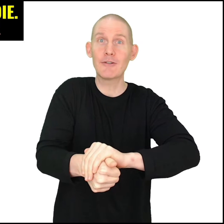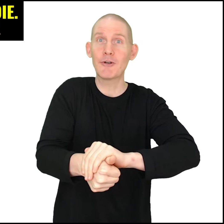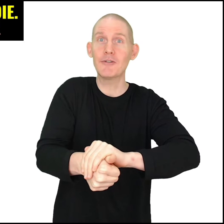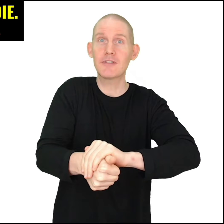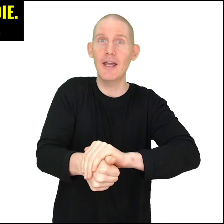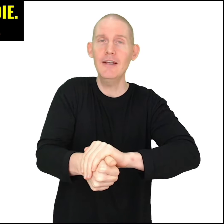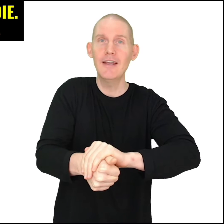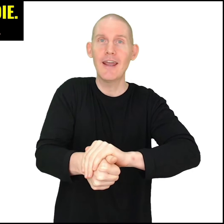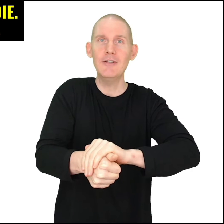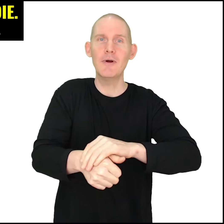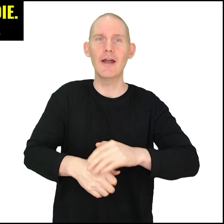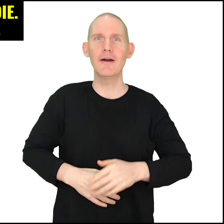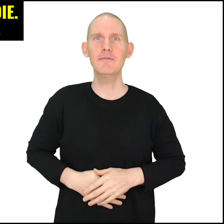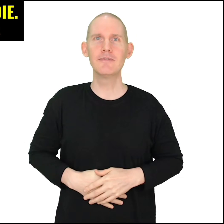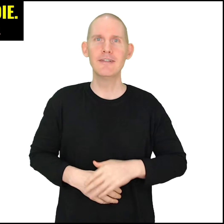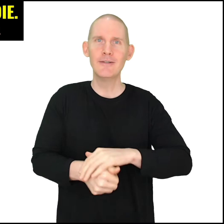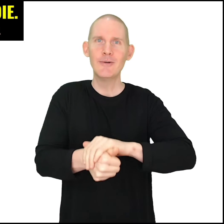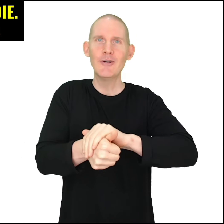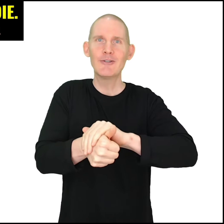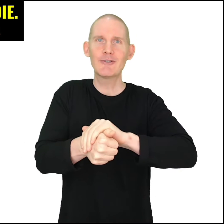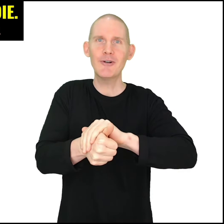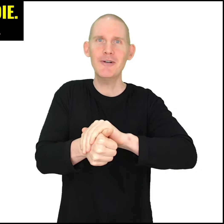turtle's head, and you have turtle.